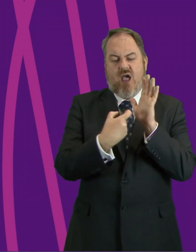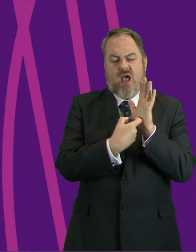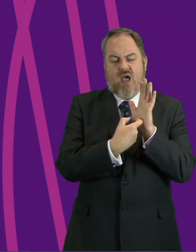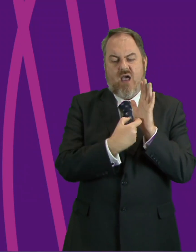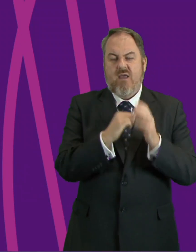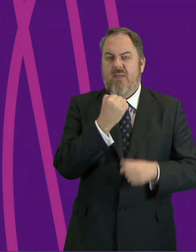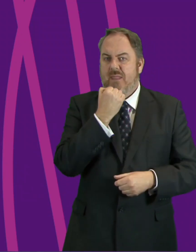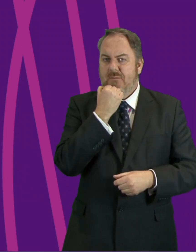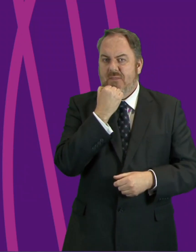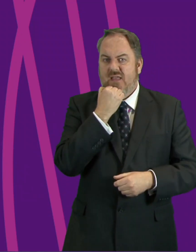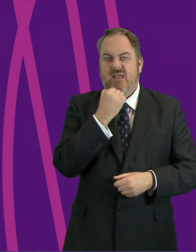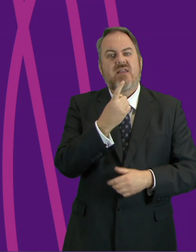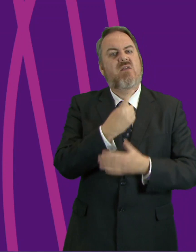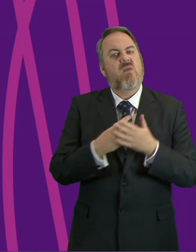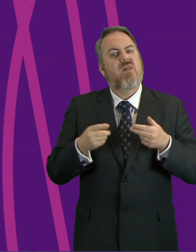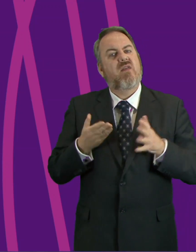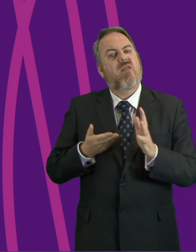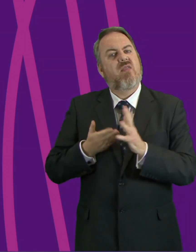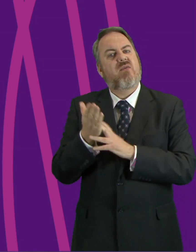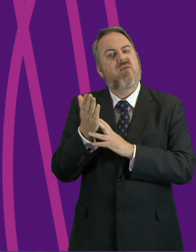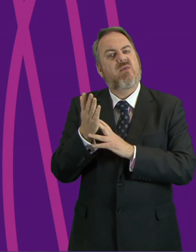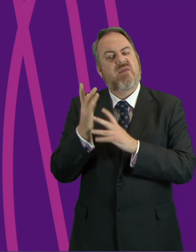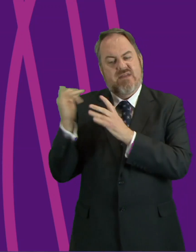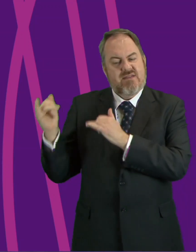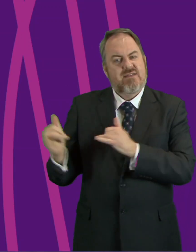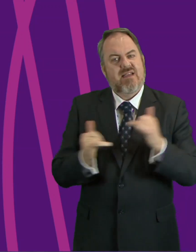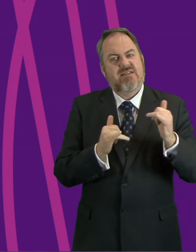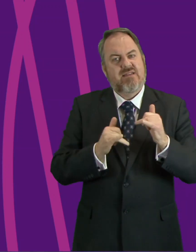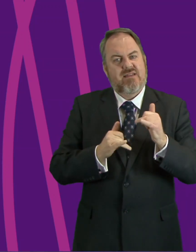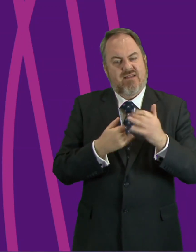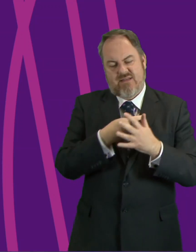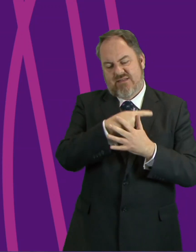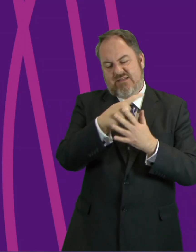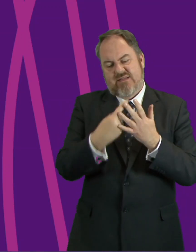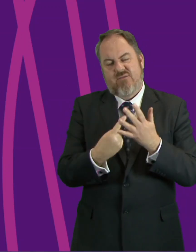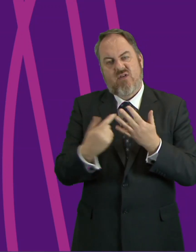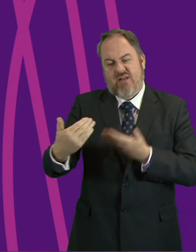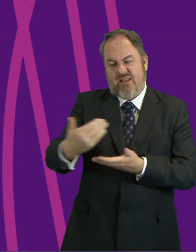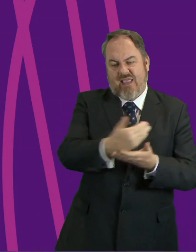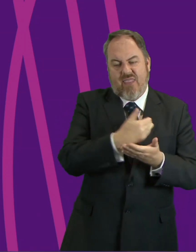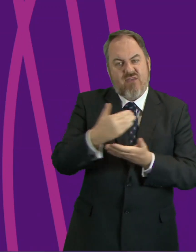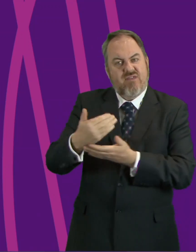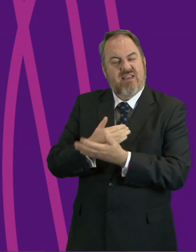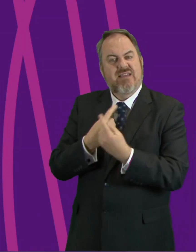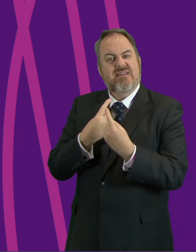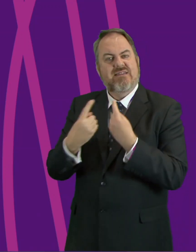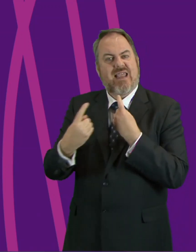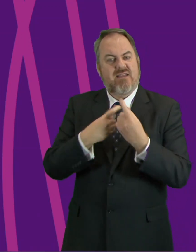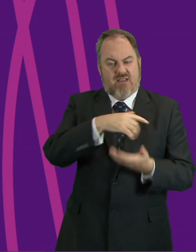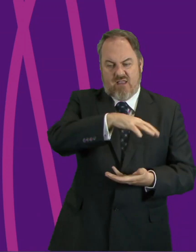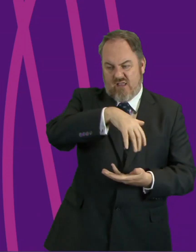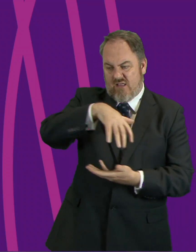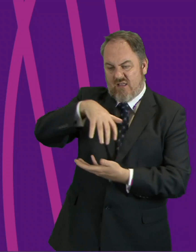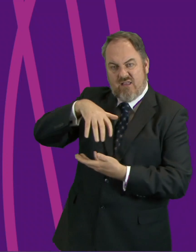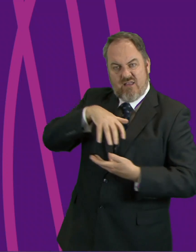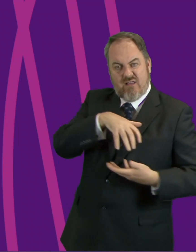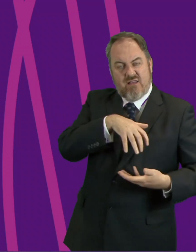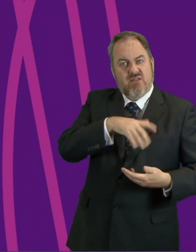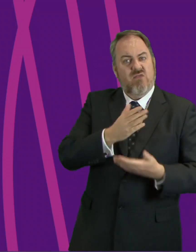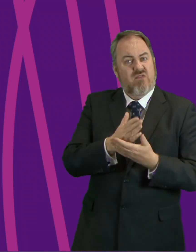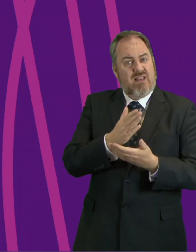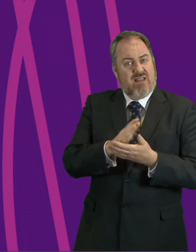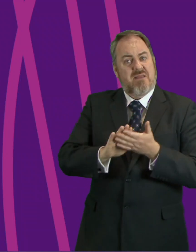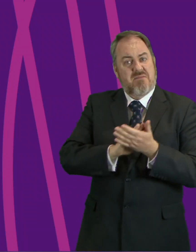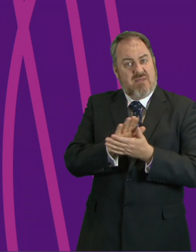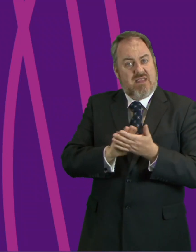modelling based on a range of different data. In terms of the R number, we do have an assessment that allows us